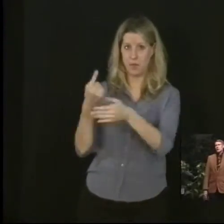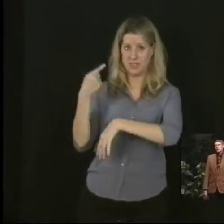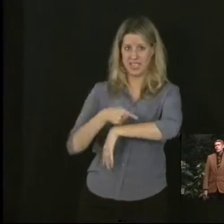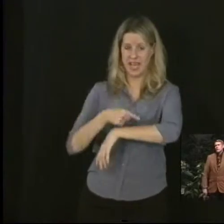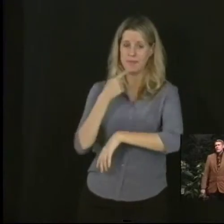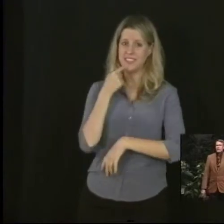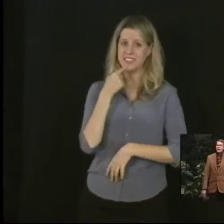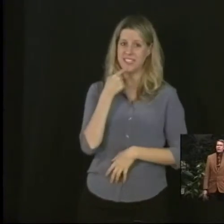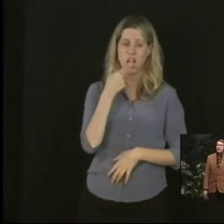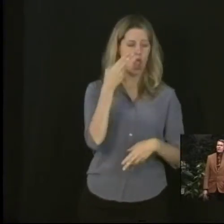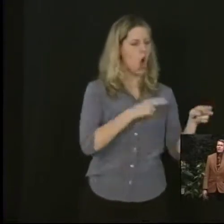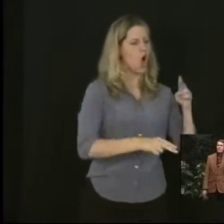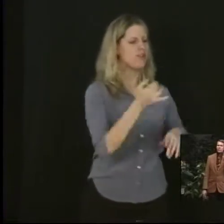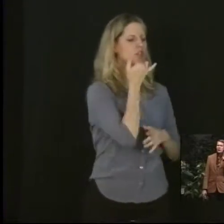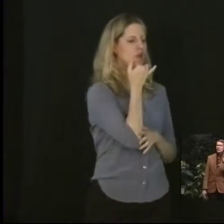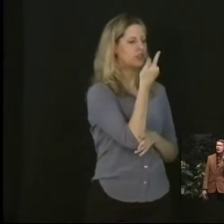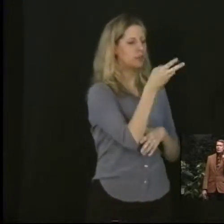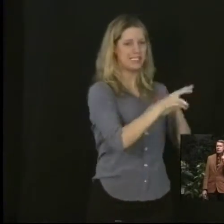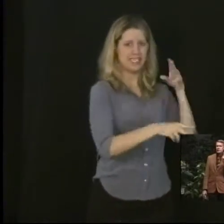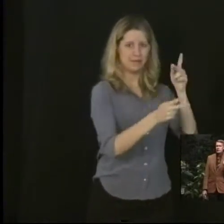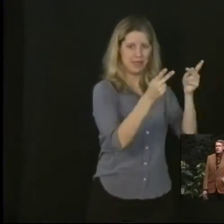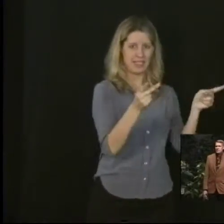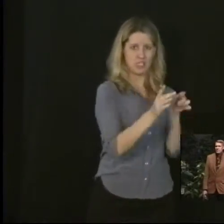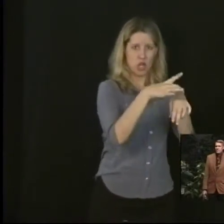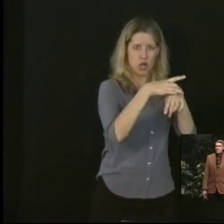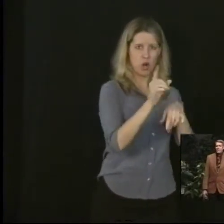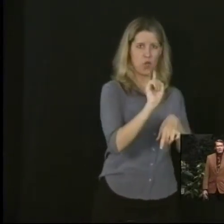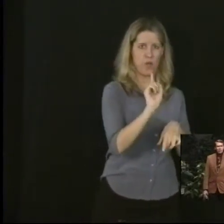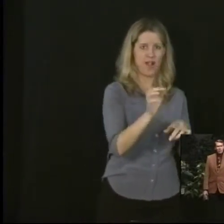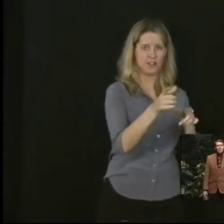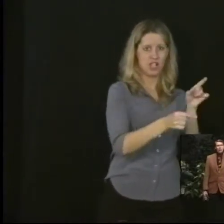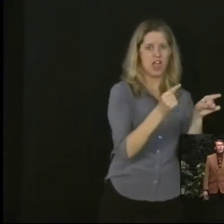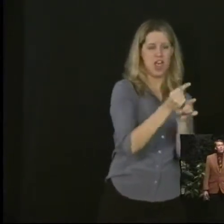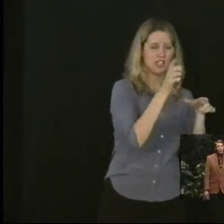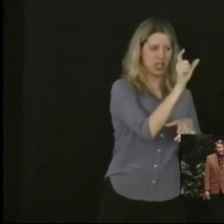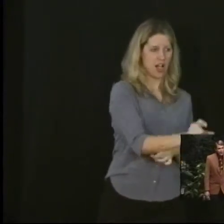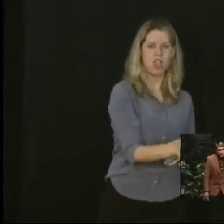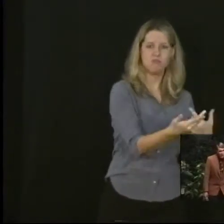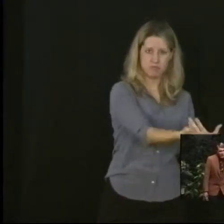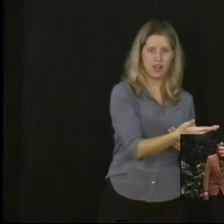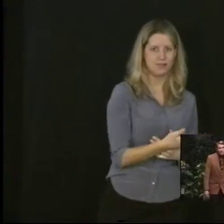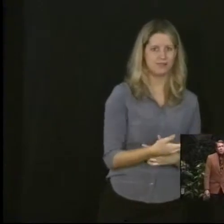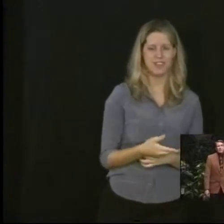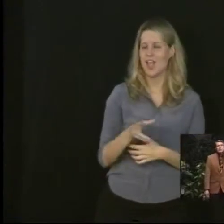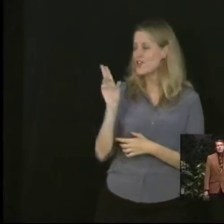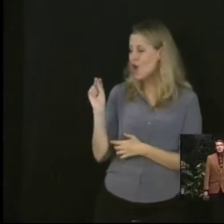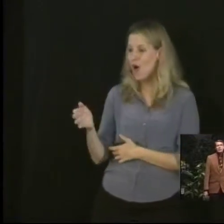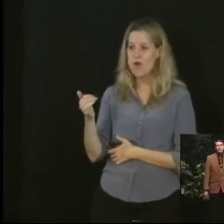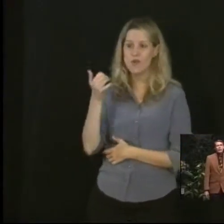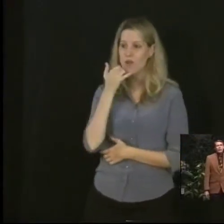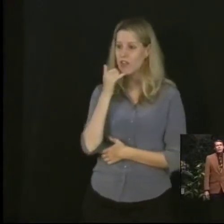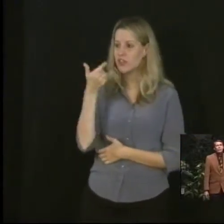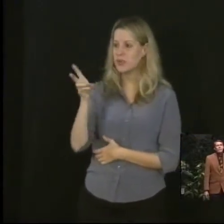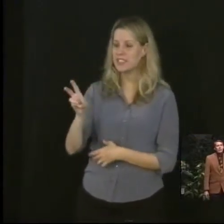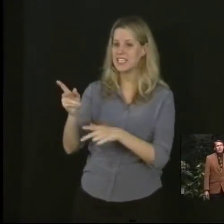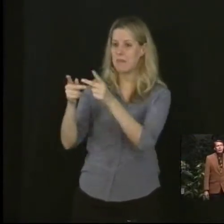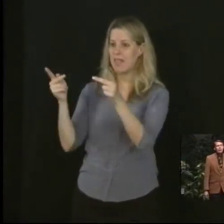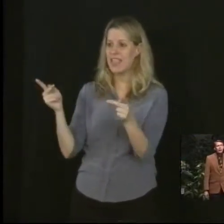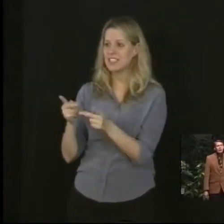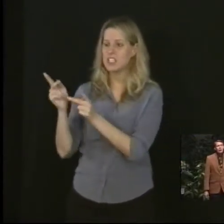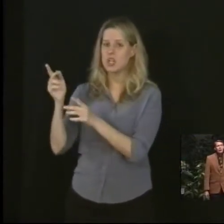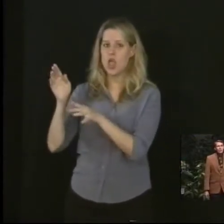Now, there are 26 places on planet Earth where the geologic column exists." I said, "No, I'm sorry, you're wrong. There are 26 places on planet Earth where the